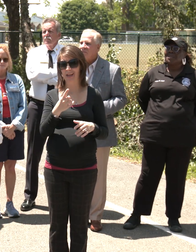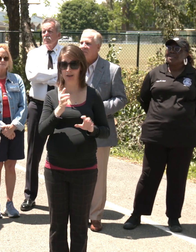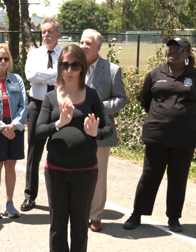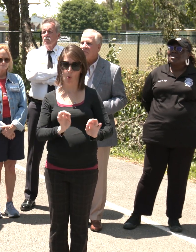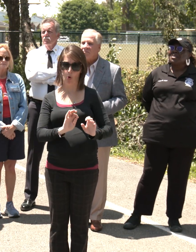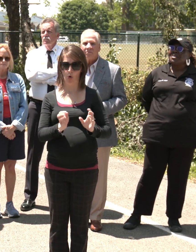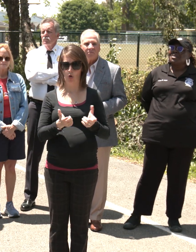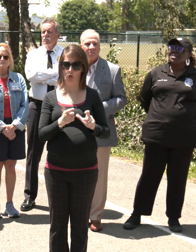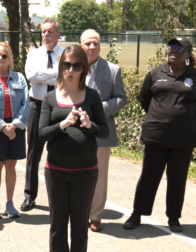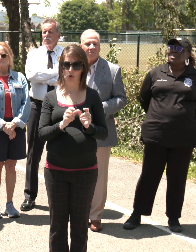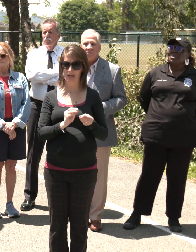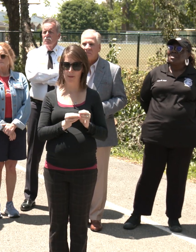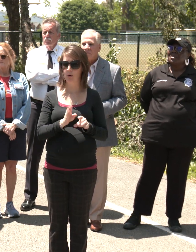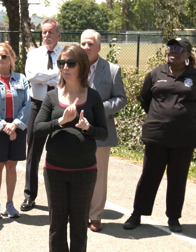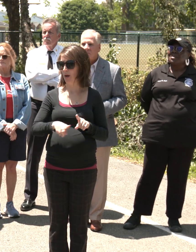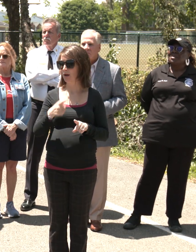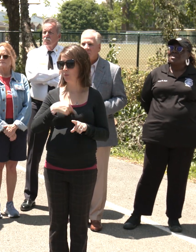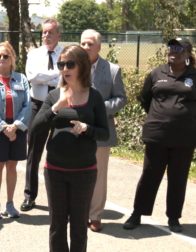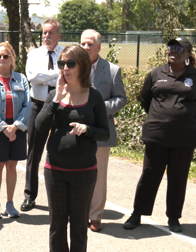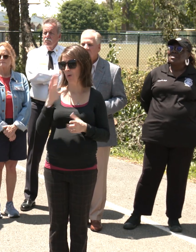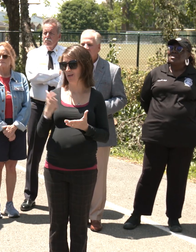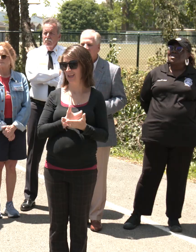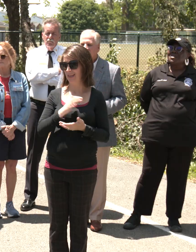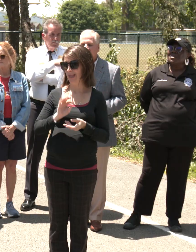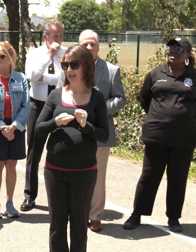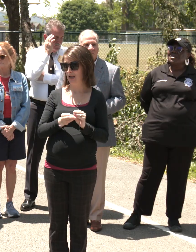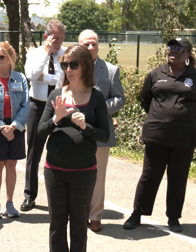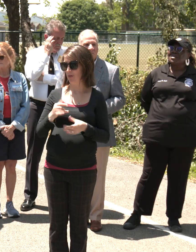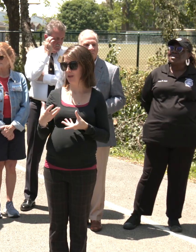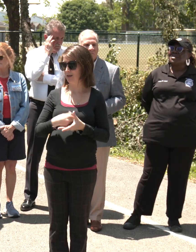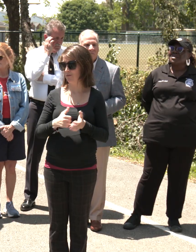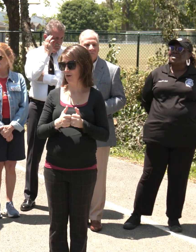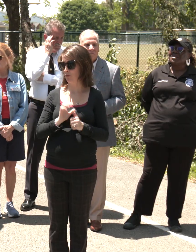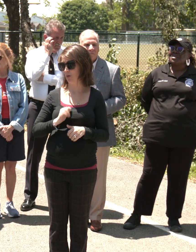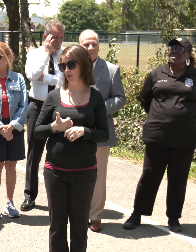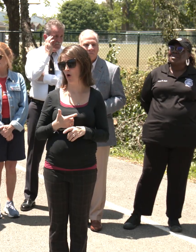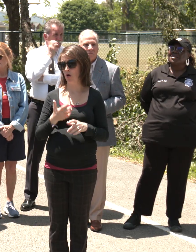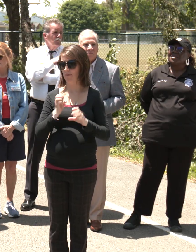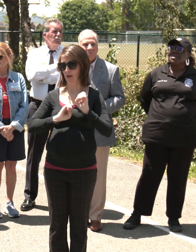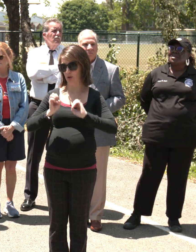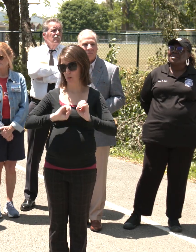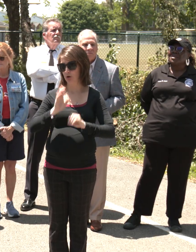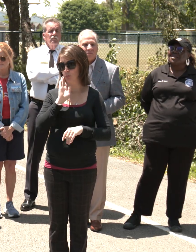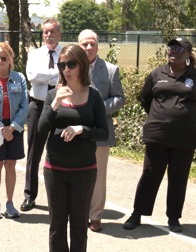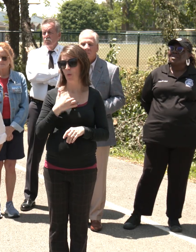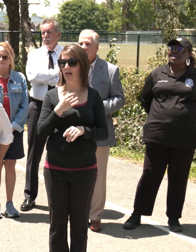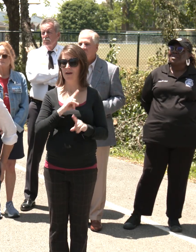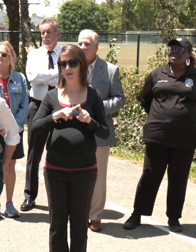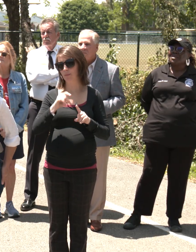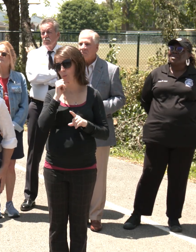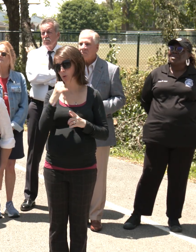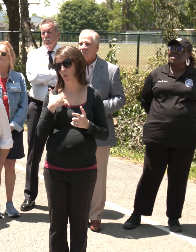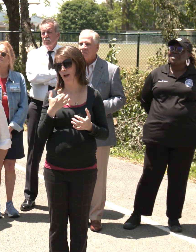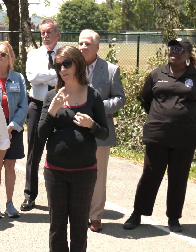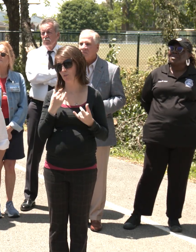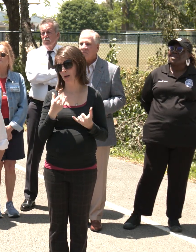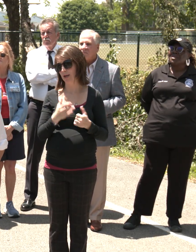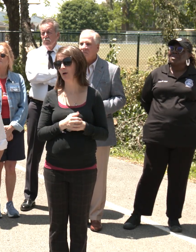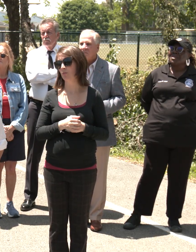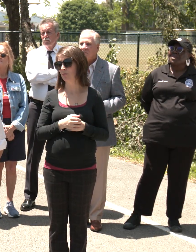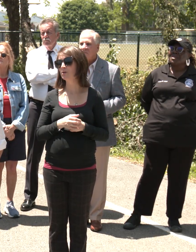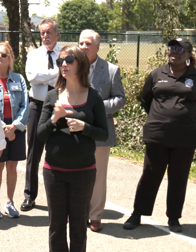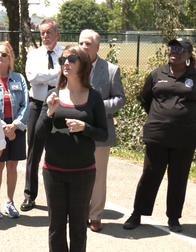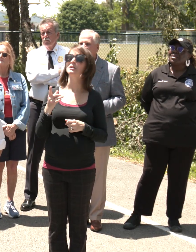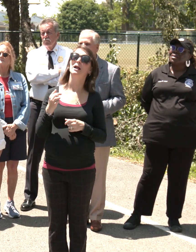astounding. We will get that. It's part of our evaluation as we're backlogging it. We'll have that. We just don't have it right now. Mayor,